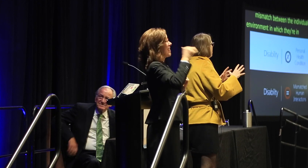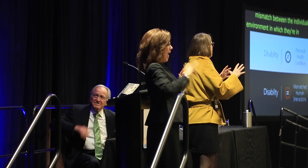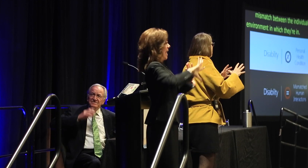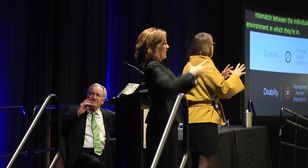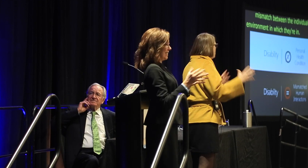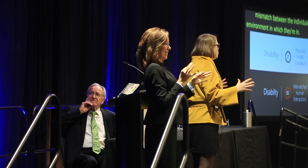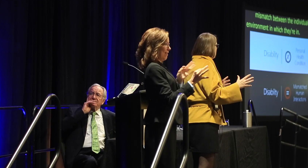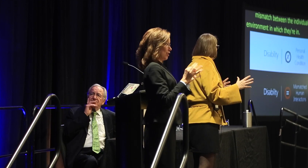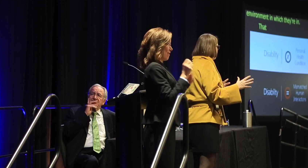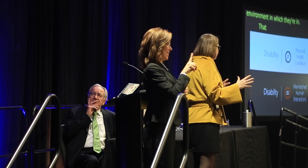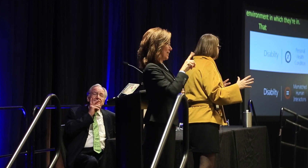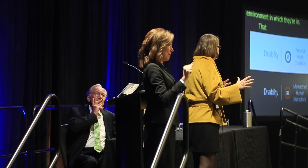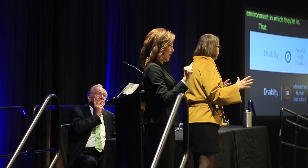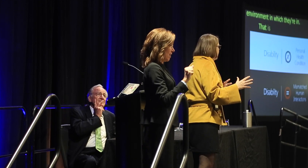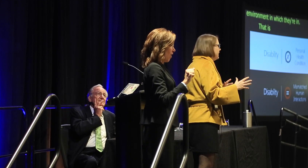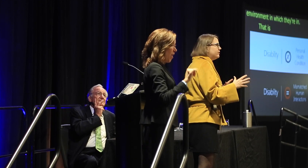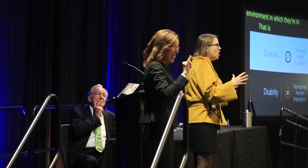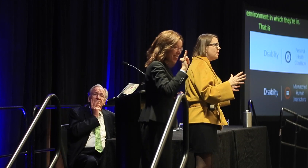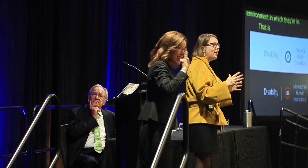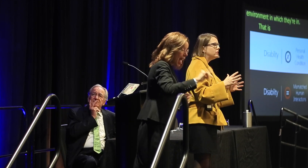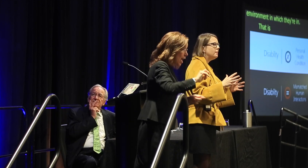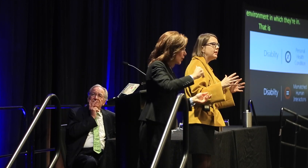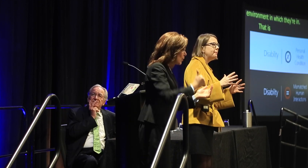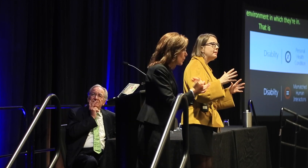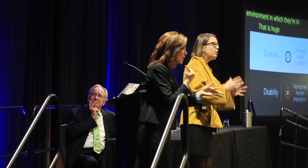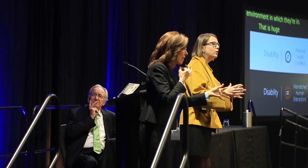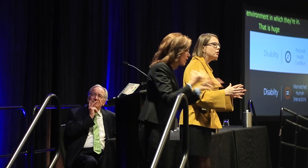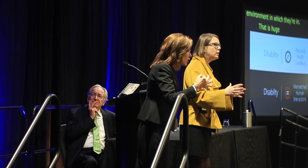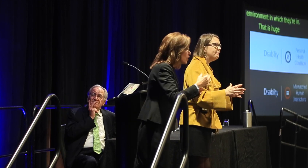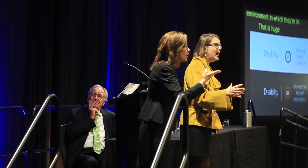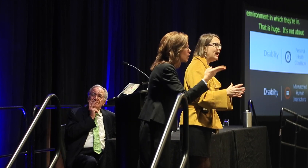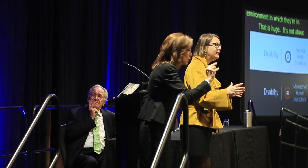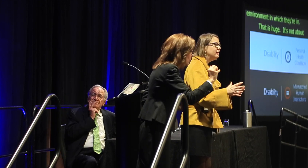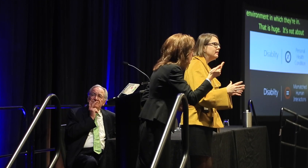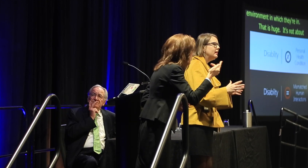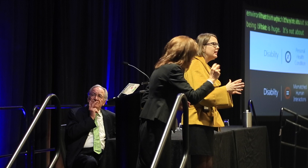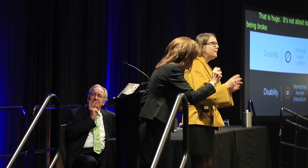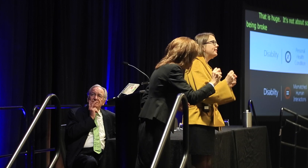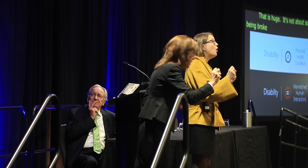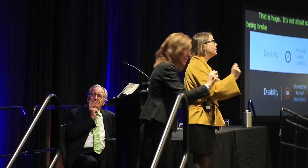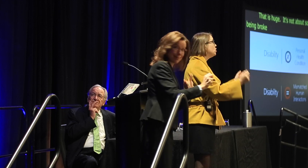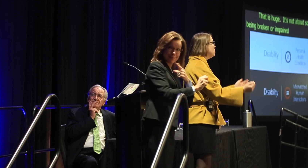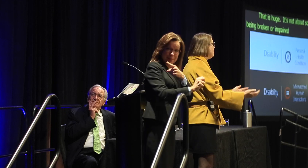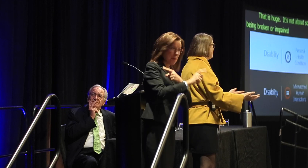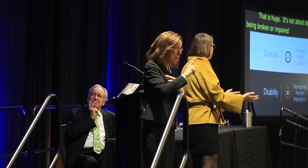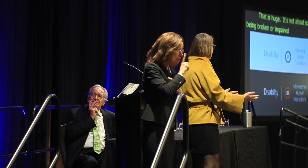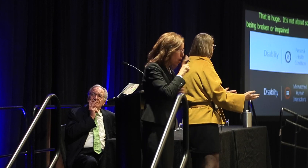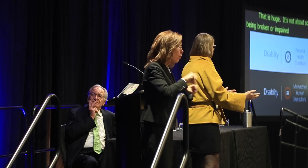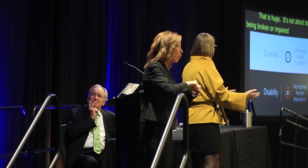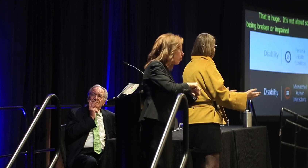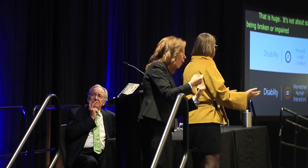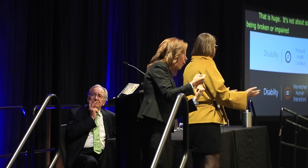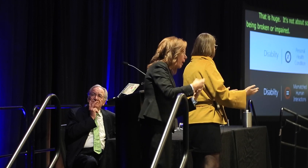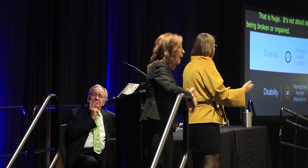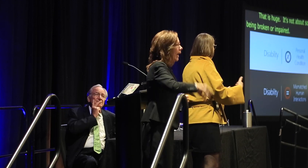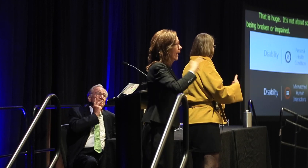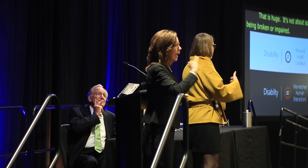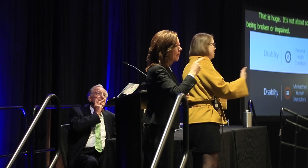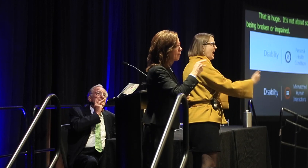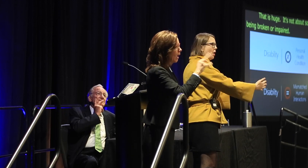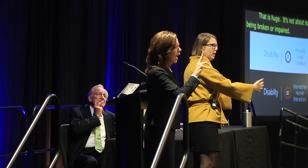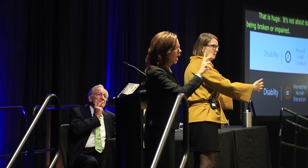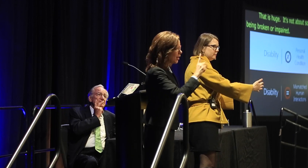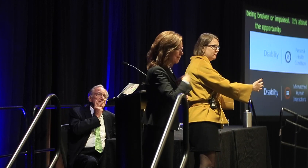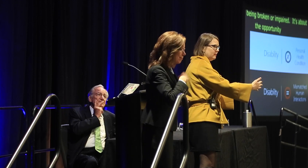That is huge. It's not about something being broken or impaired. It's about the opportunity that we have